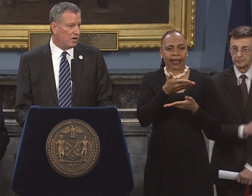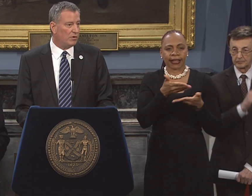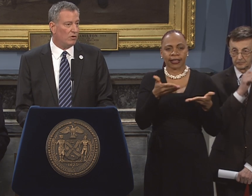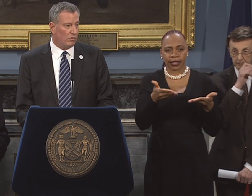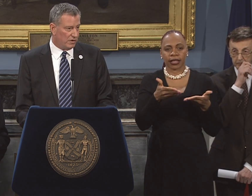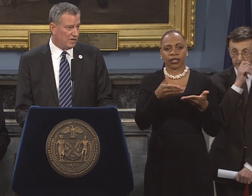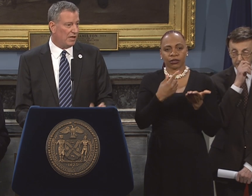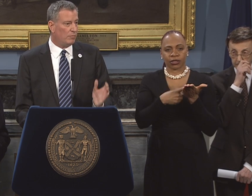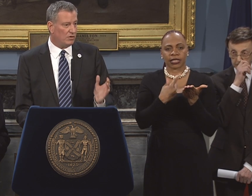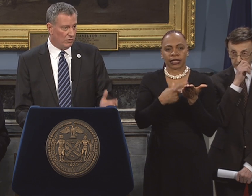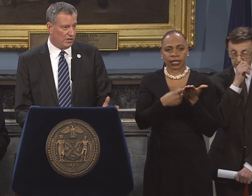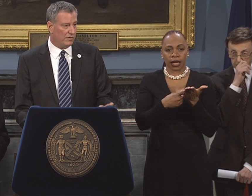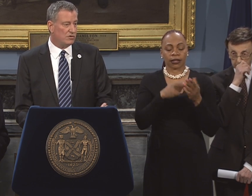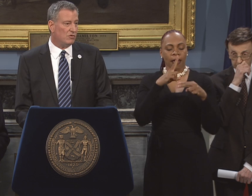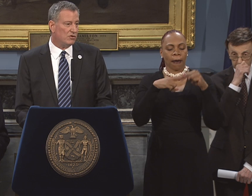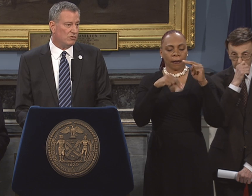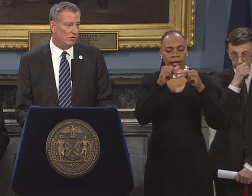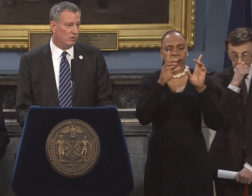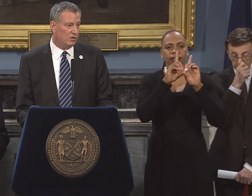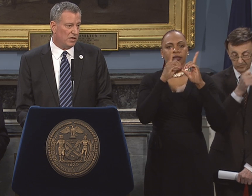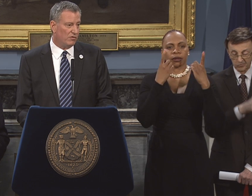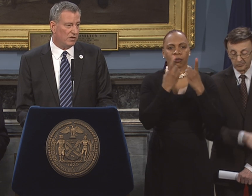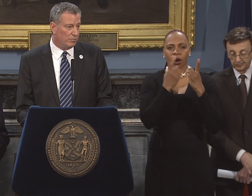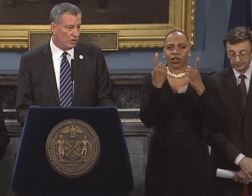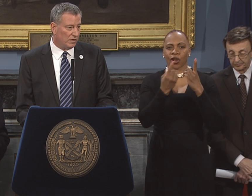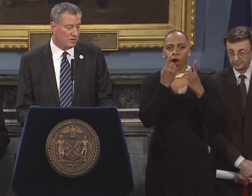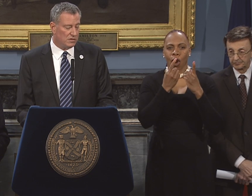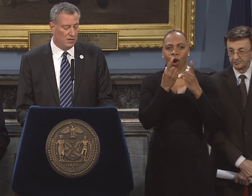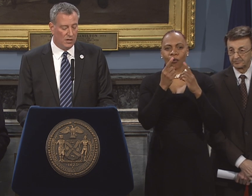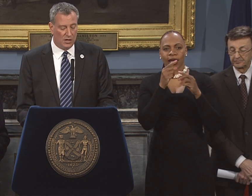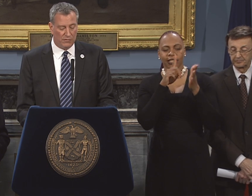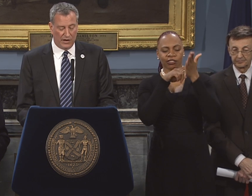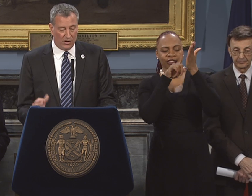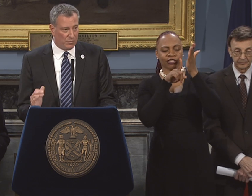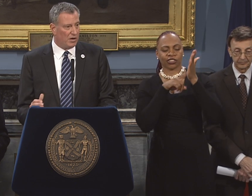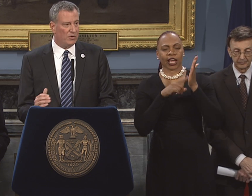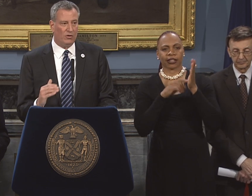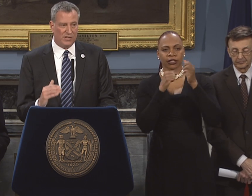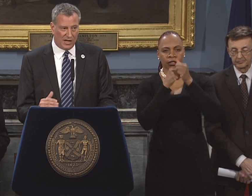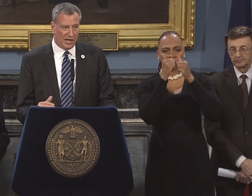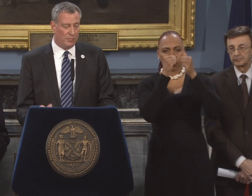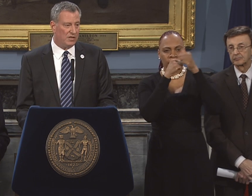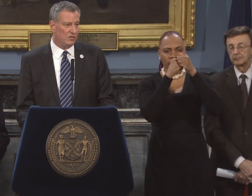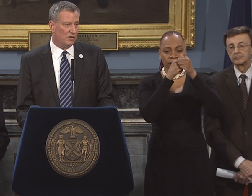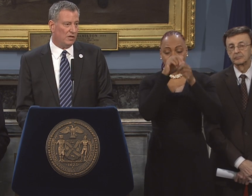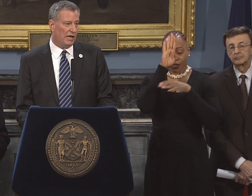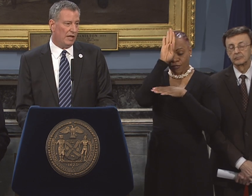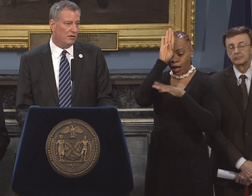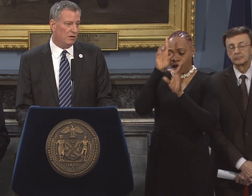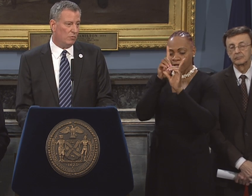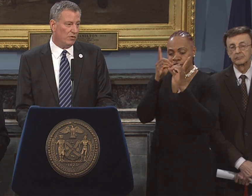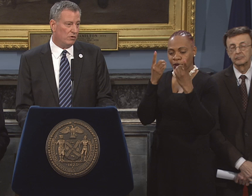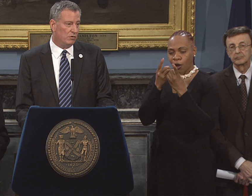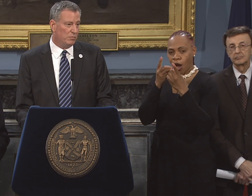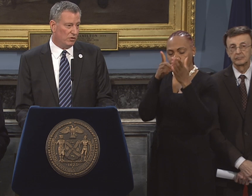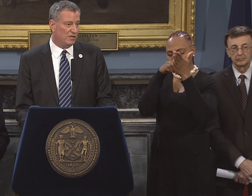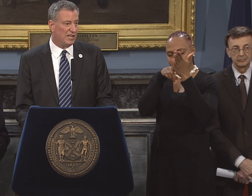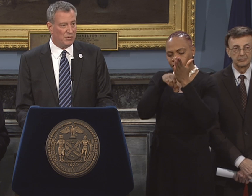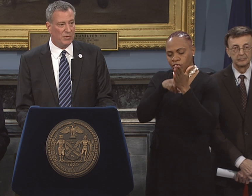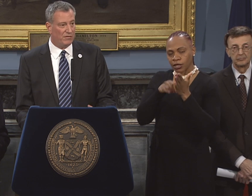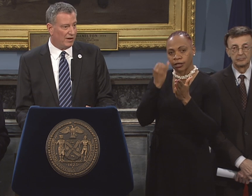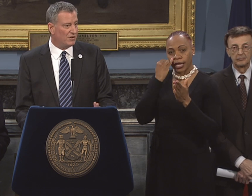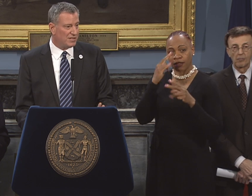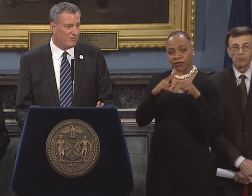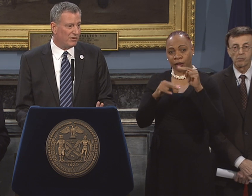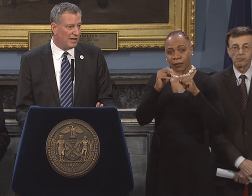Buildings Department all the time looking at the structural integrity of buildings. Fire Department all the time is looking at whether buildings